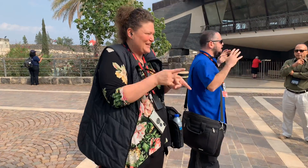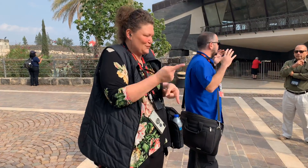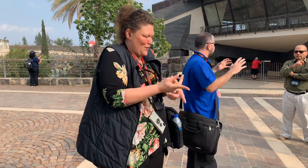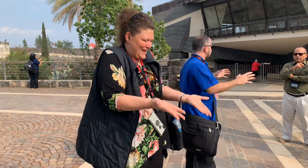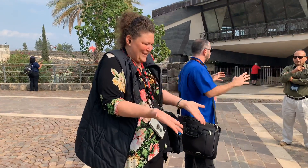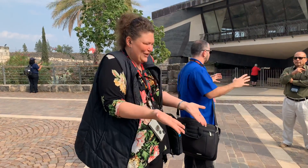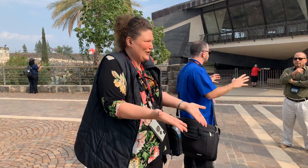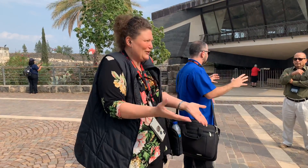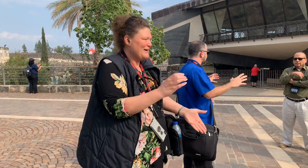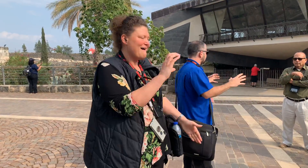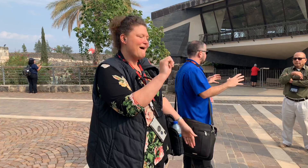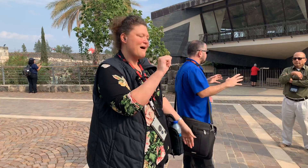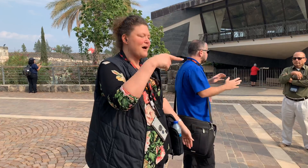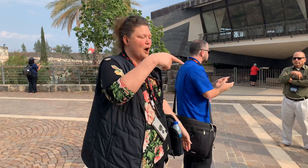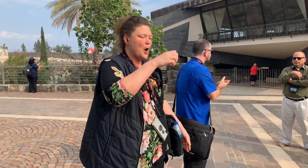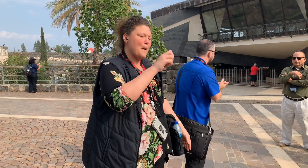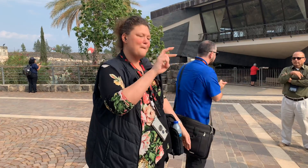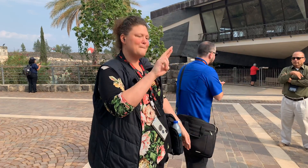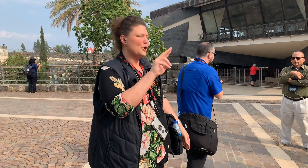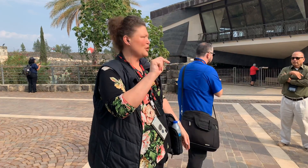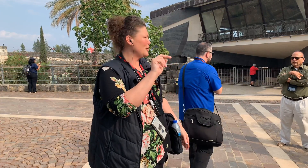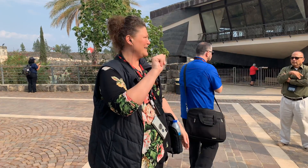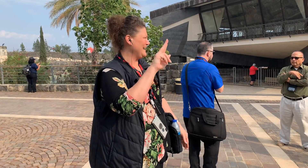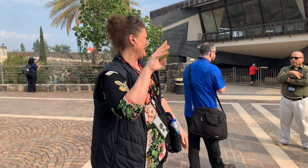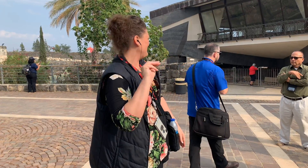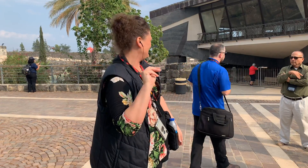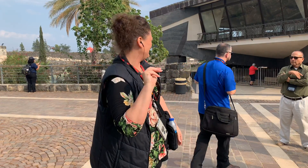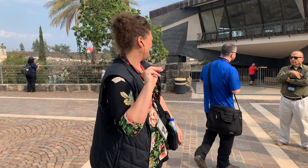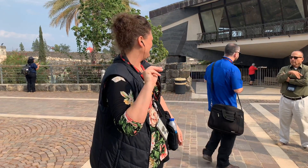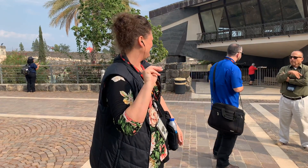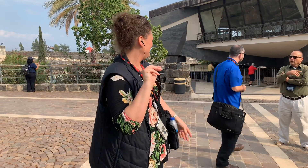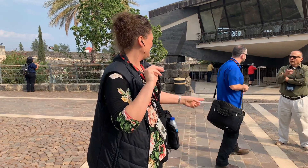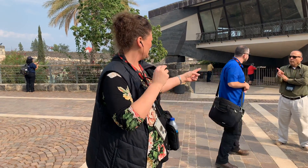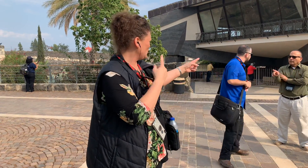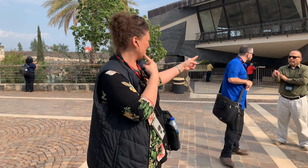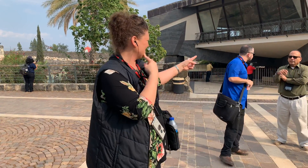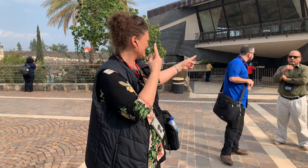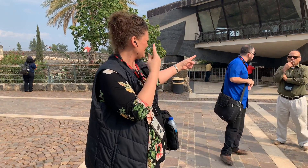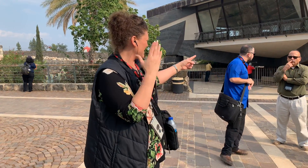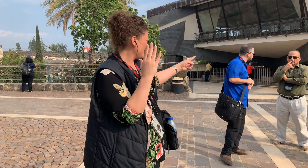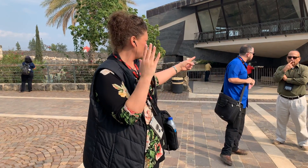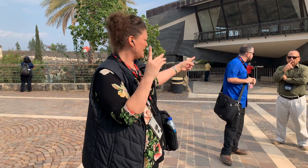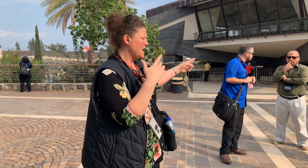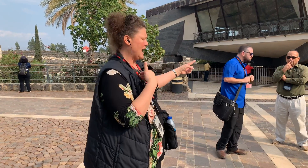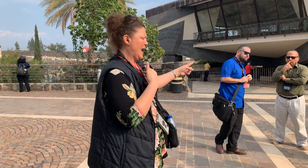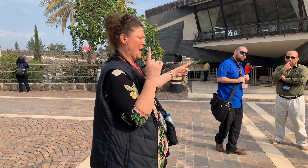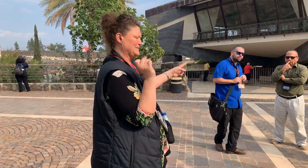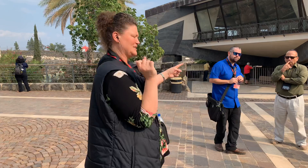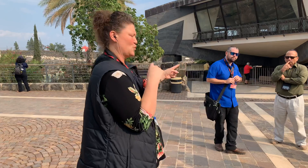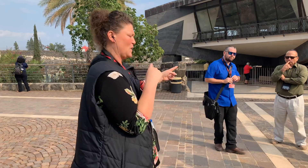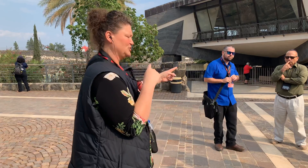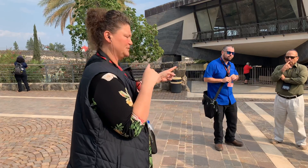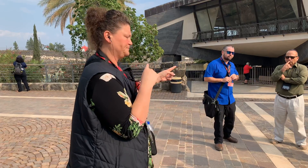in Capernaum. Sir, would you like to No, I was asking a question